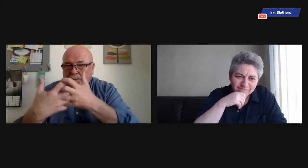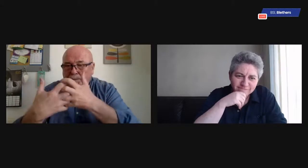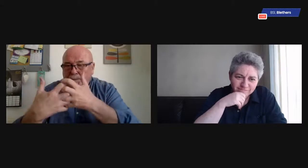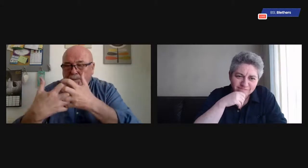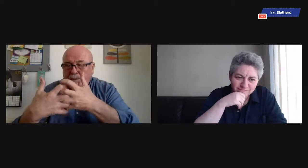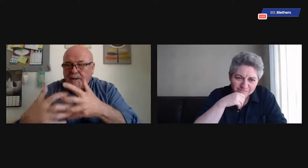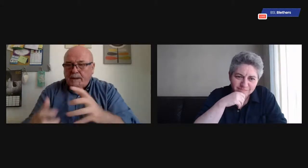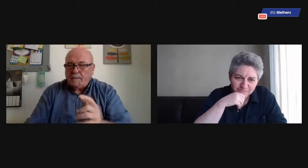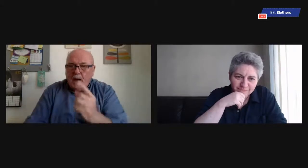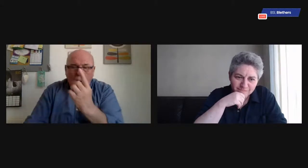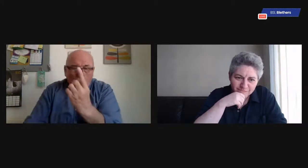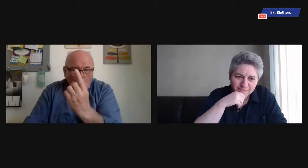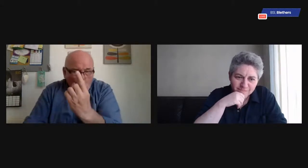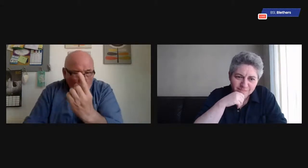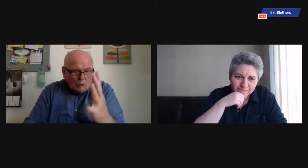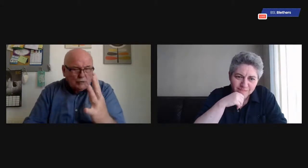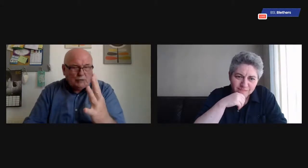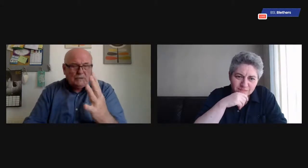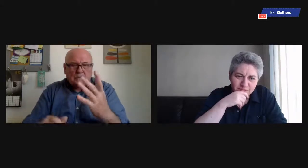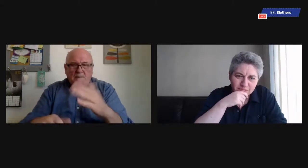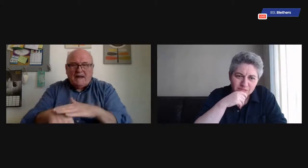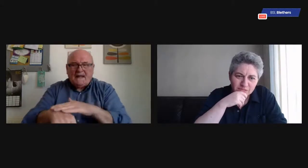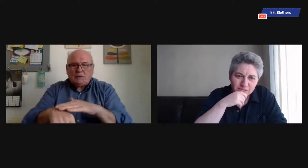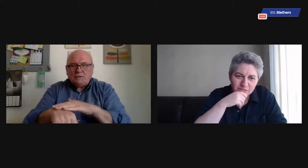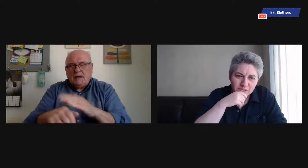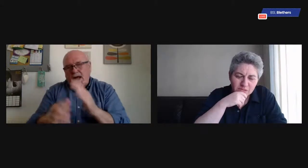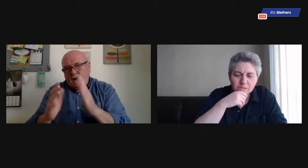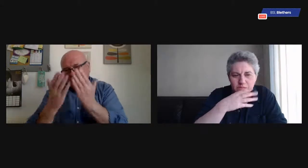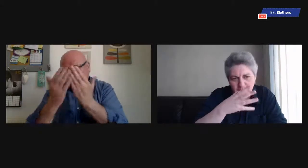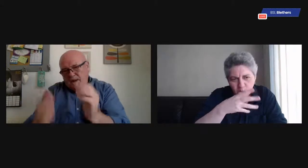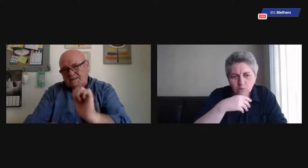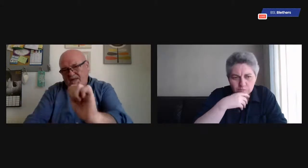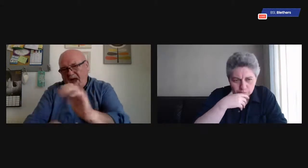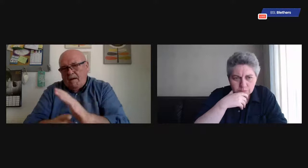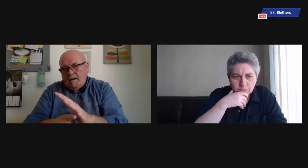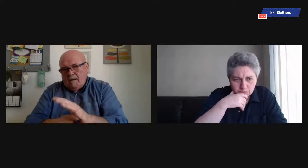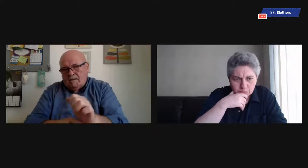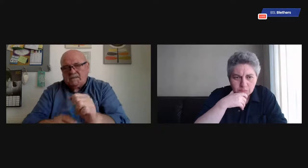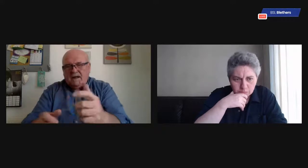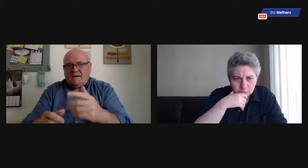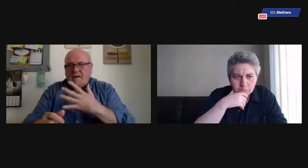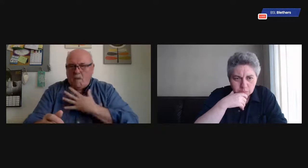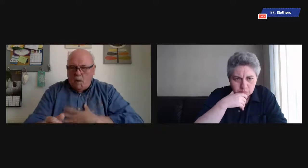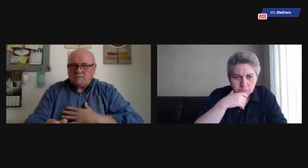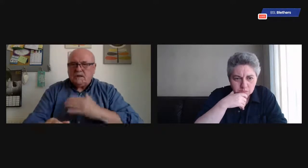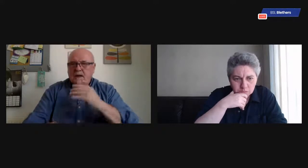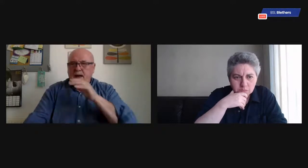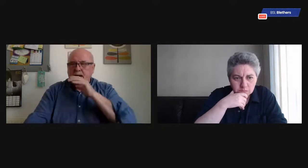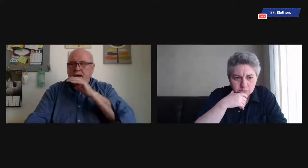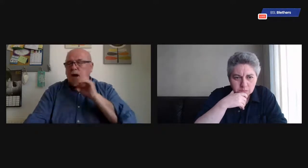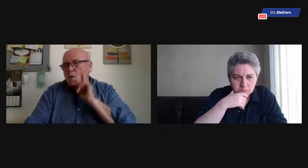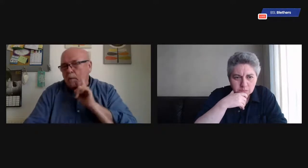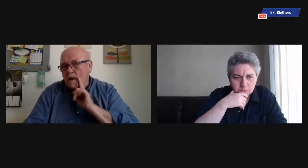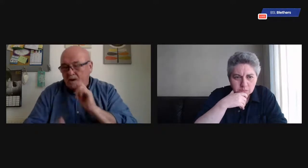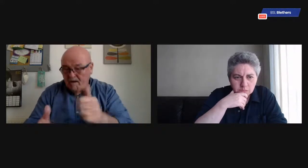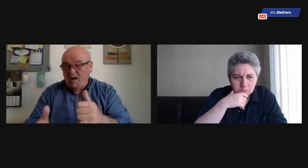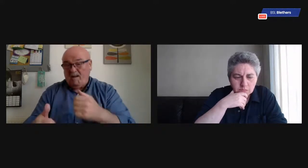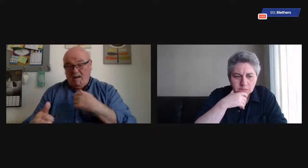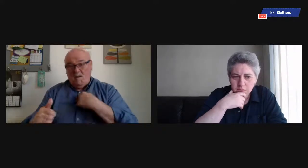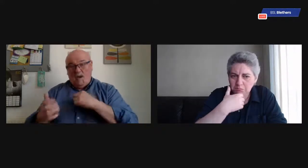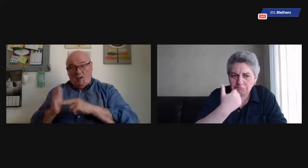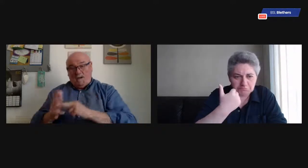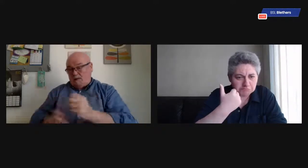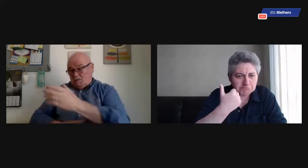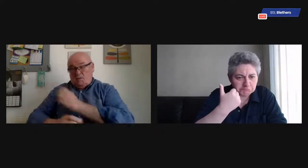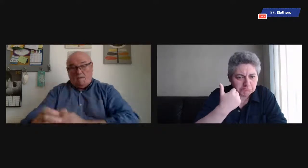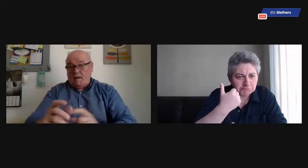about the communication. People tend to look see whether if it's the understanding, if we can understand each other, then that's the